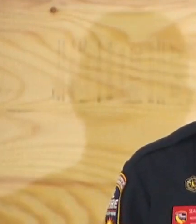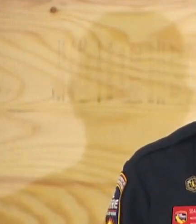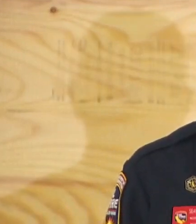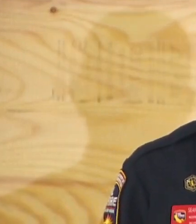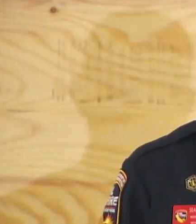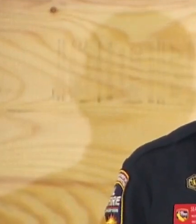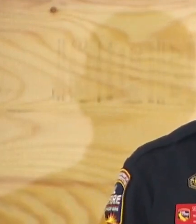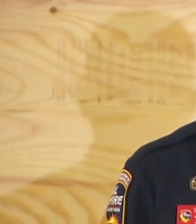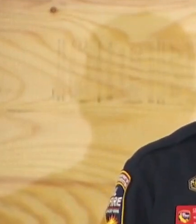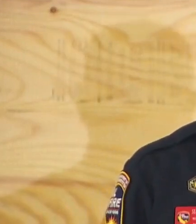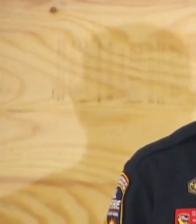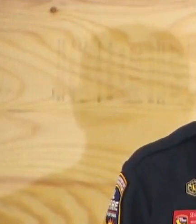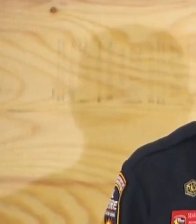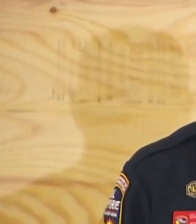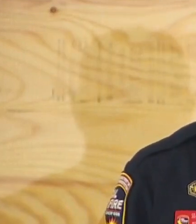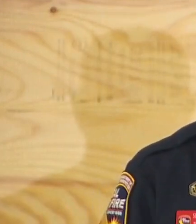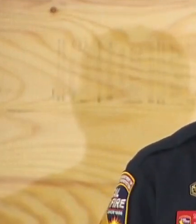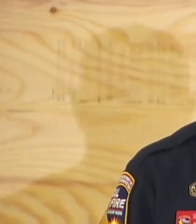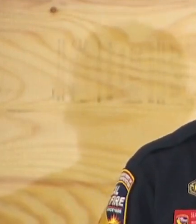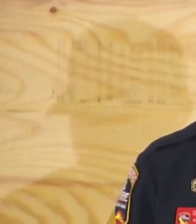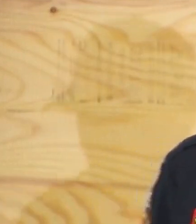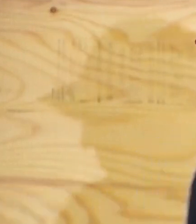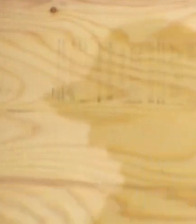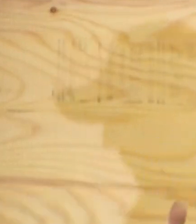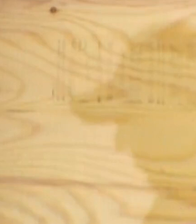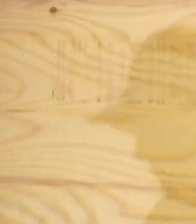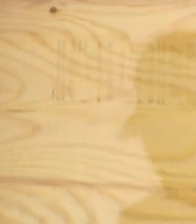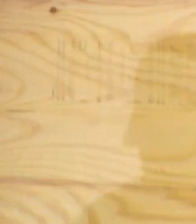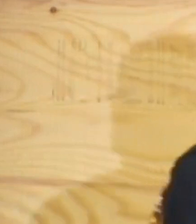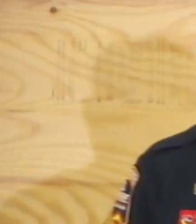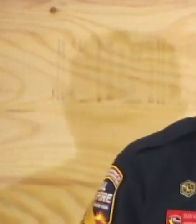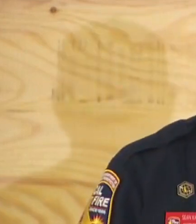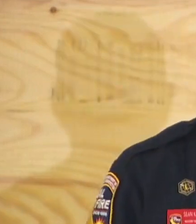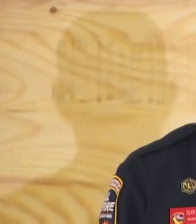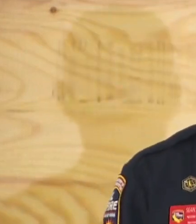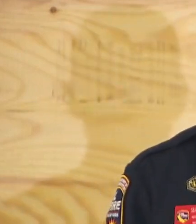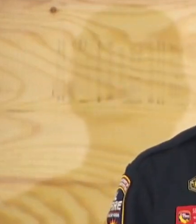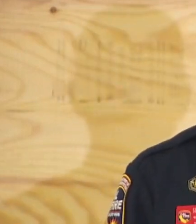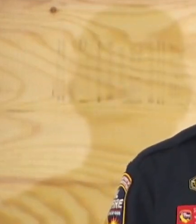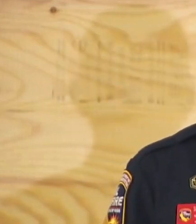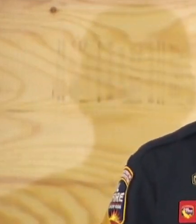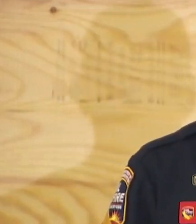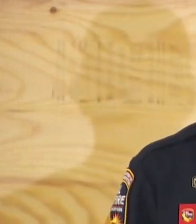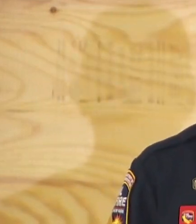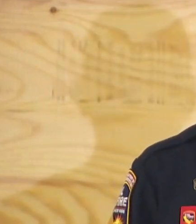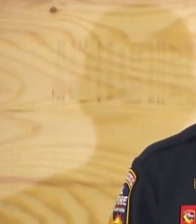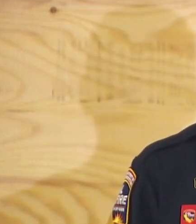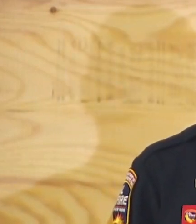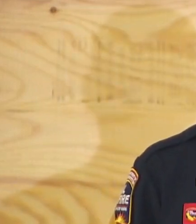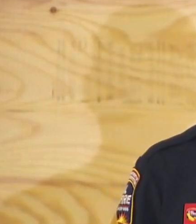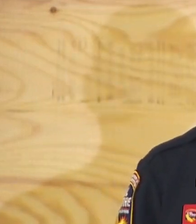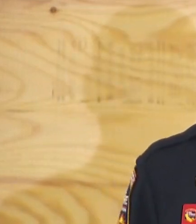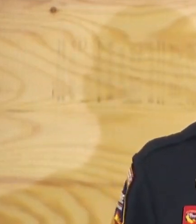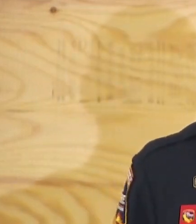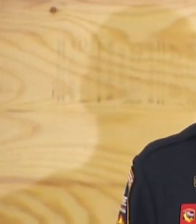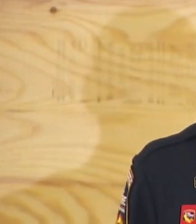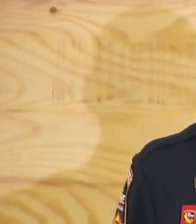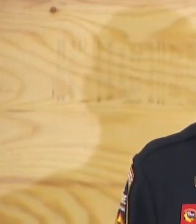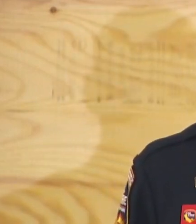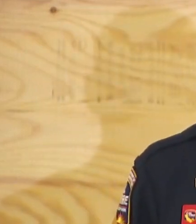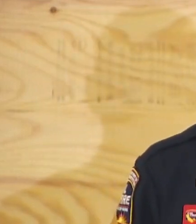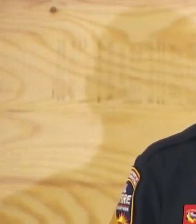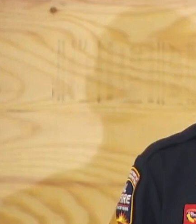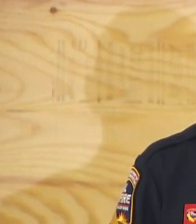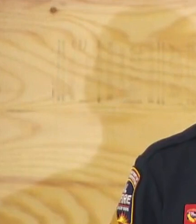Lake County, and I'll try to do this every day, as you can see on the map, we've reorganized how the map looks. Once again, the fires have